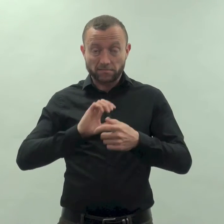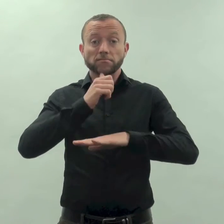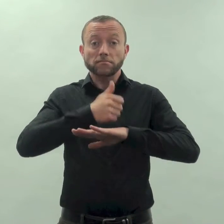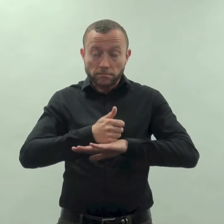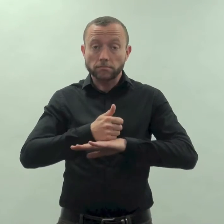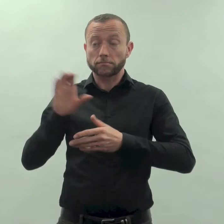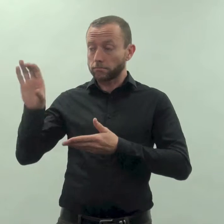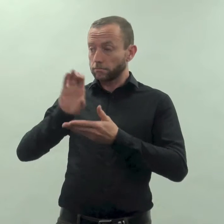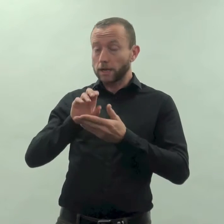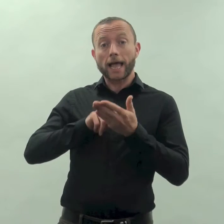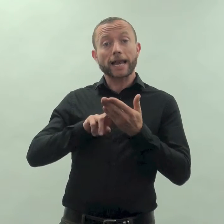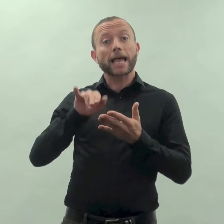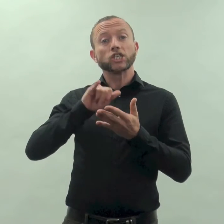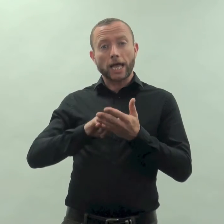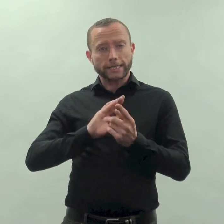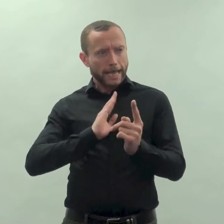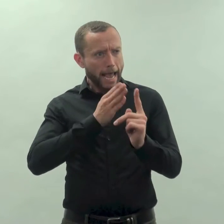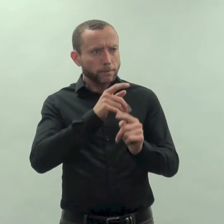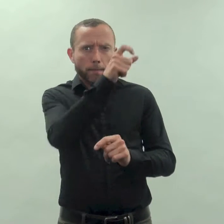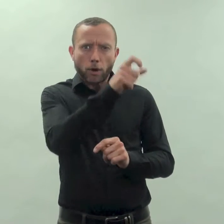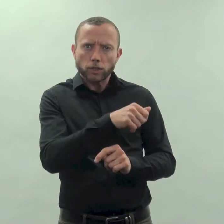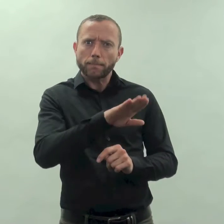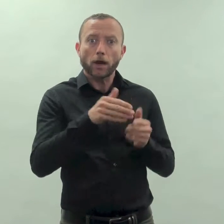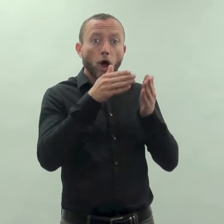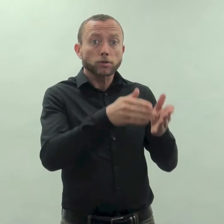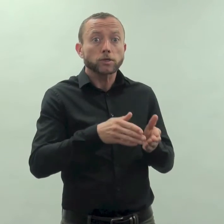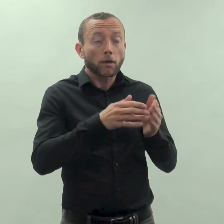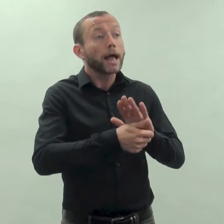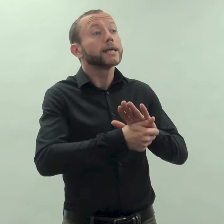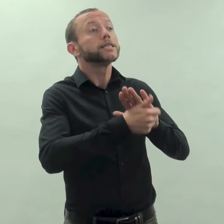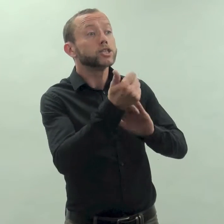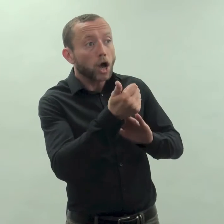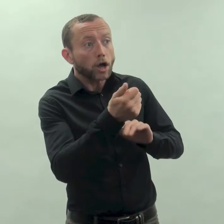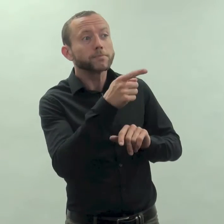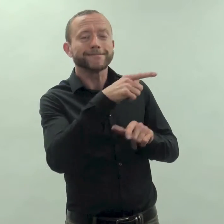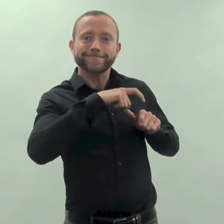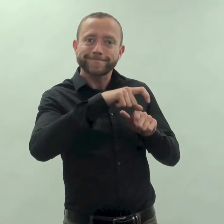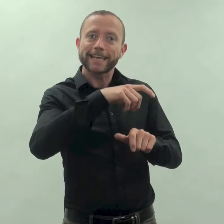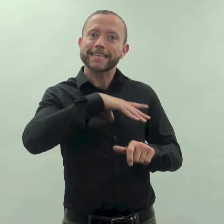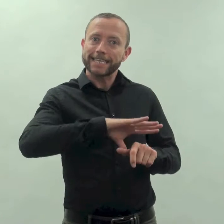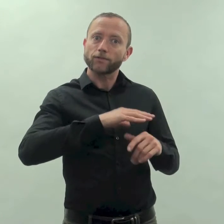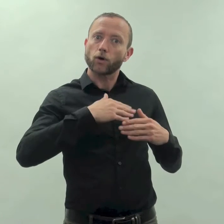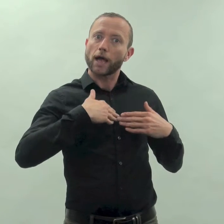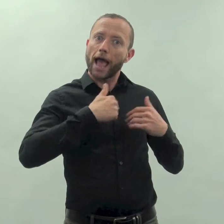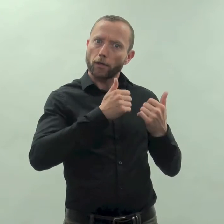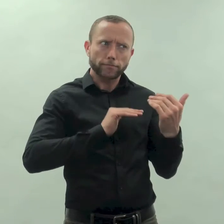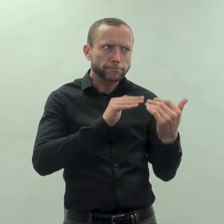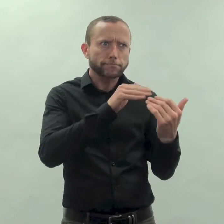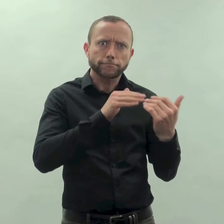of care which is arranged and funded solely by the NHS for individuals outside of hospital who have a health need at the time